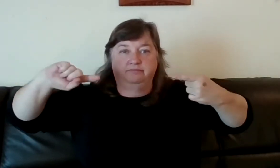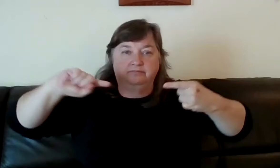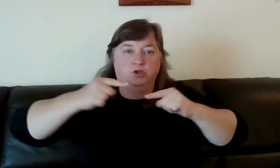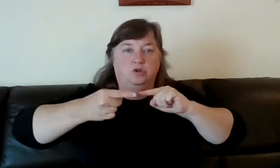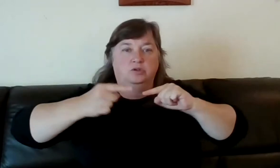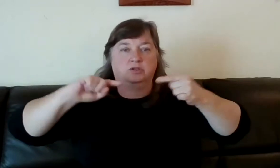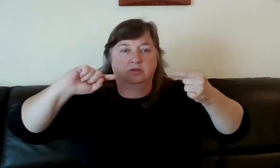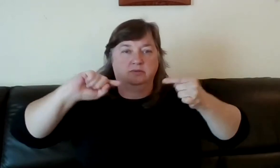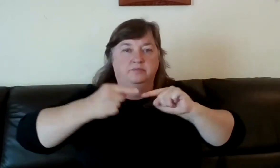Hurt.